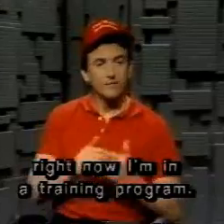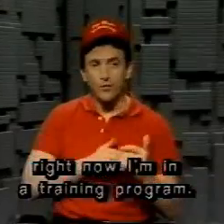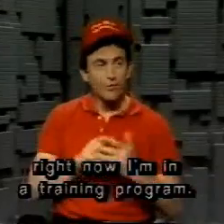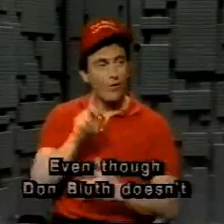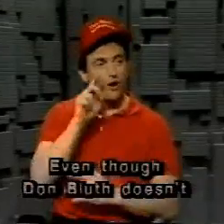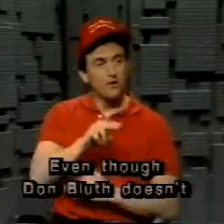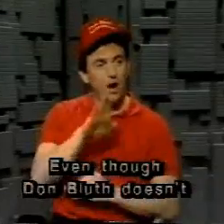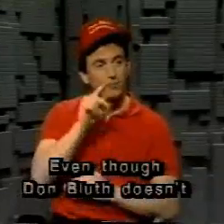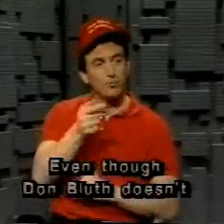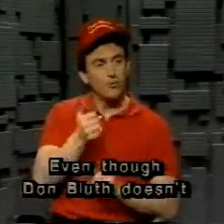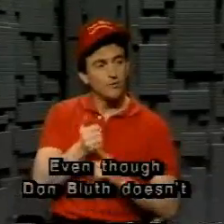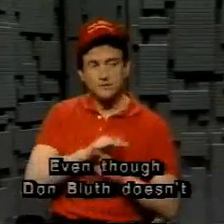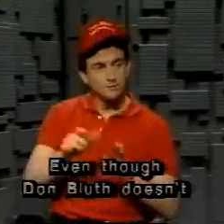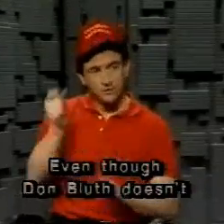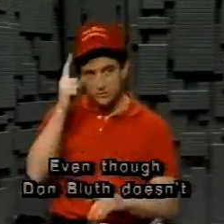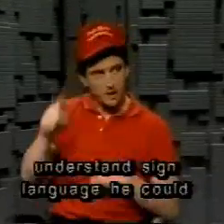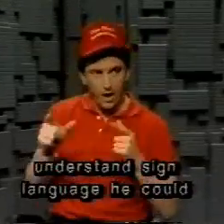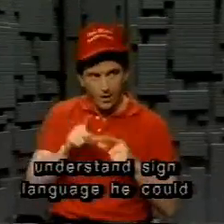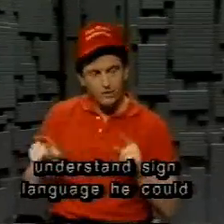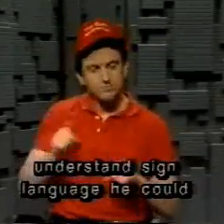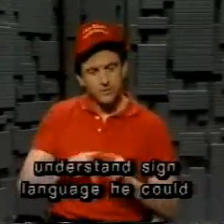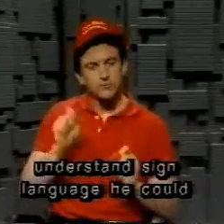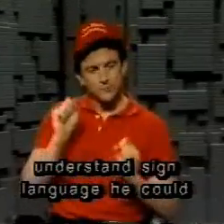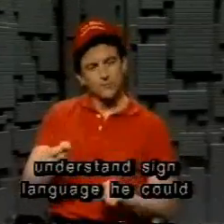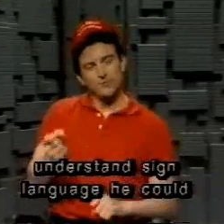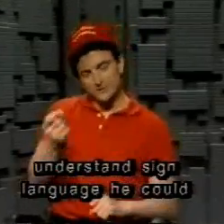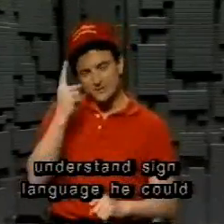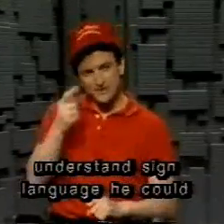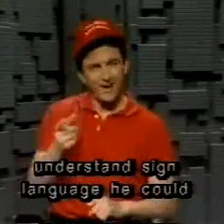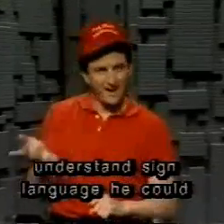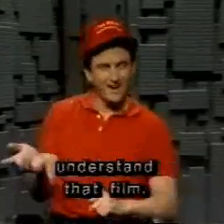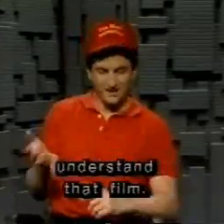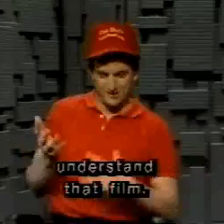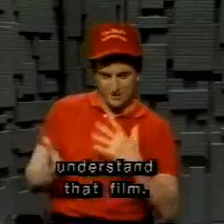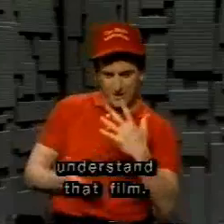Even though Don Bluth doesn't understand sign language, he could understand that film.